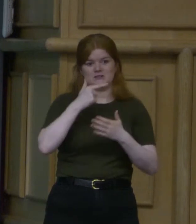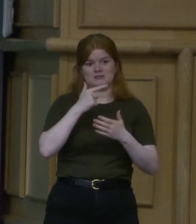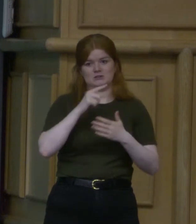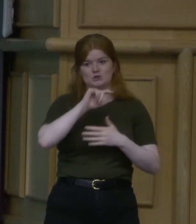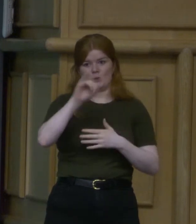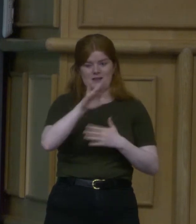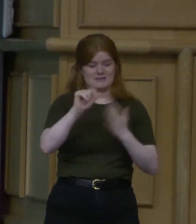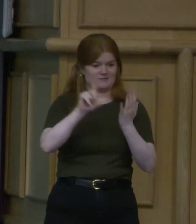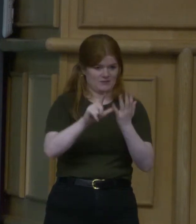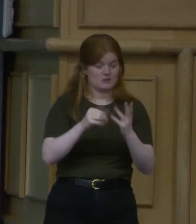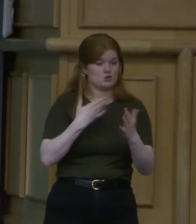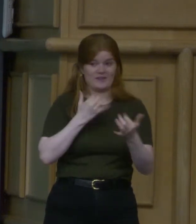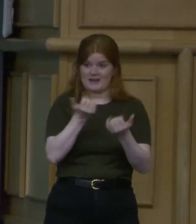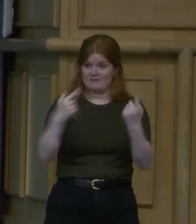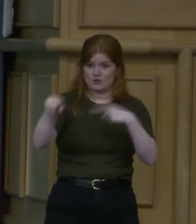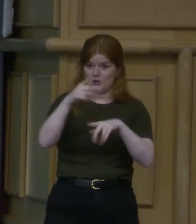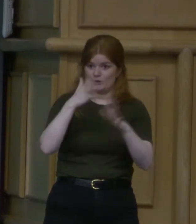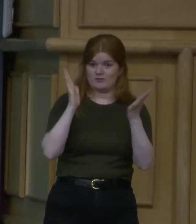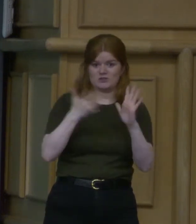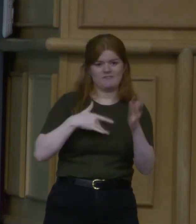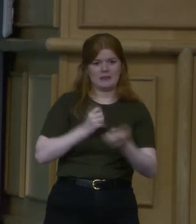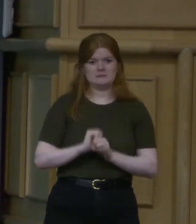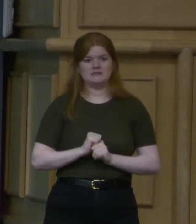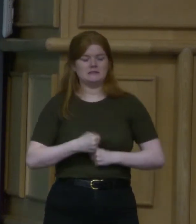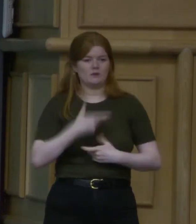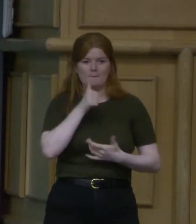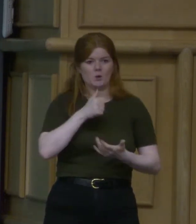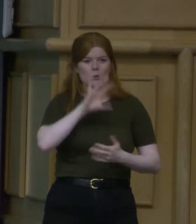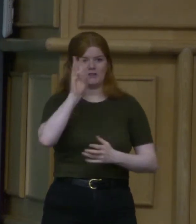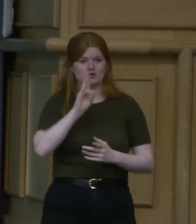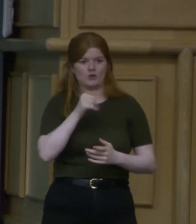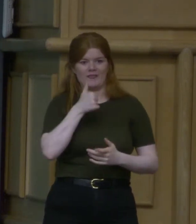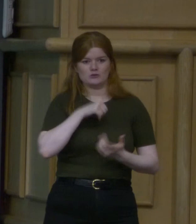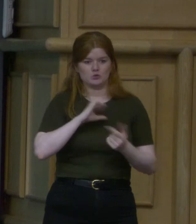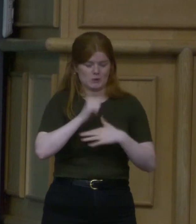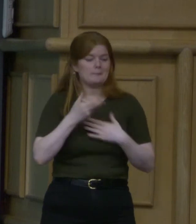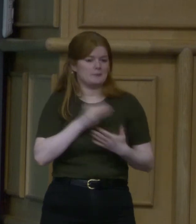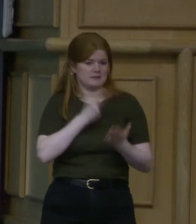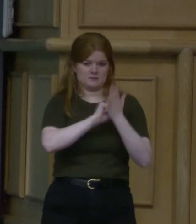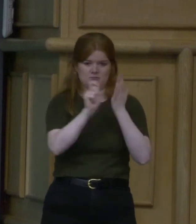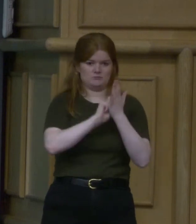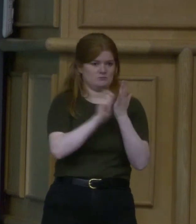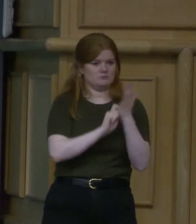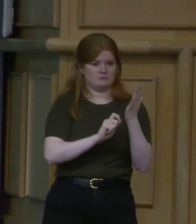July 7th. So to those of you who felt a little frustrated that you weren't called upon, please